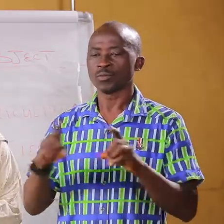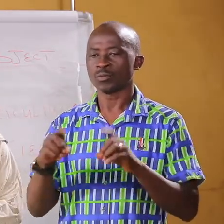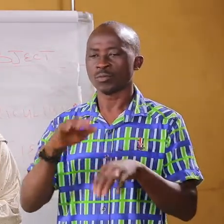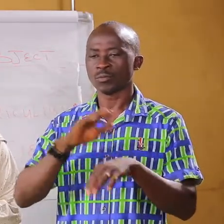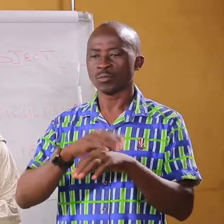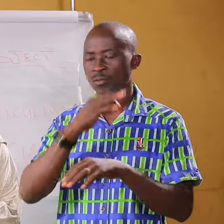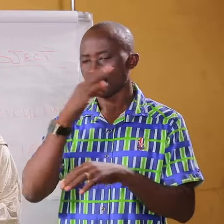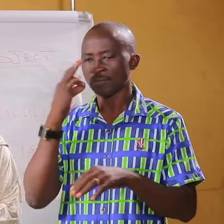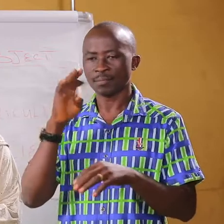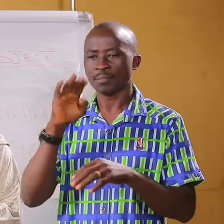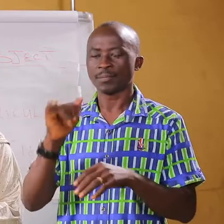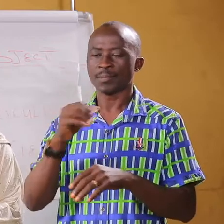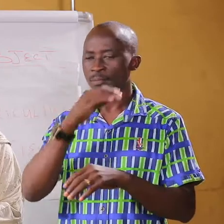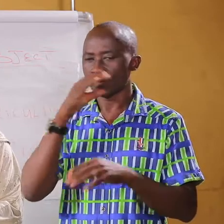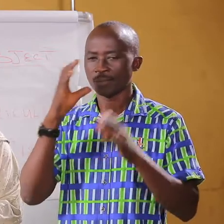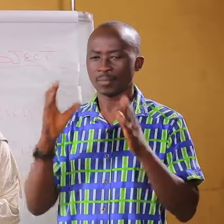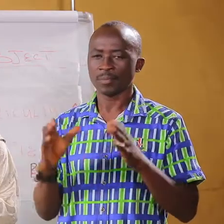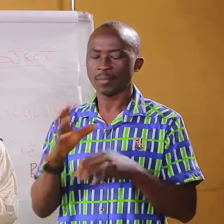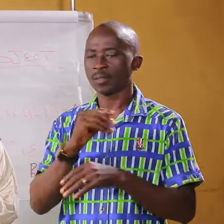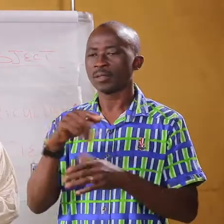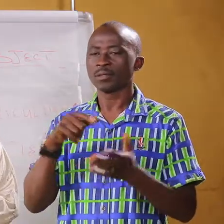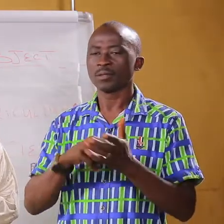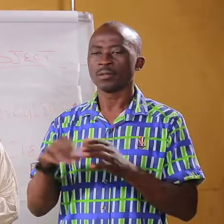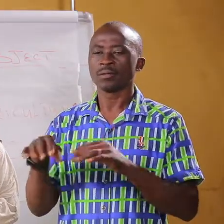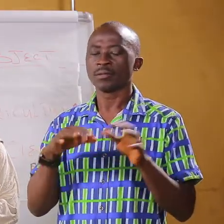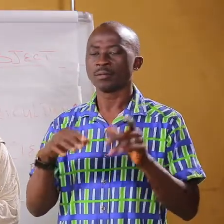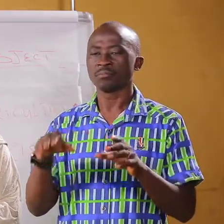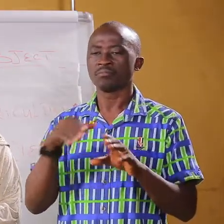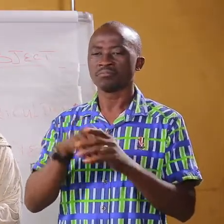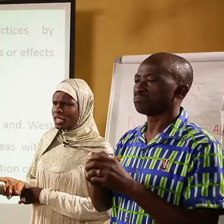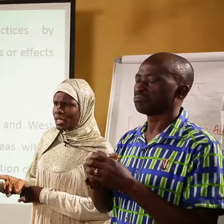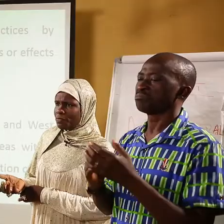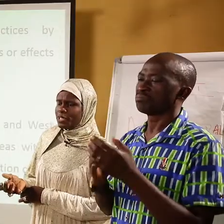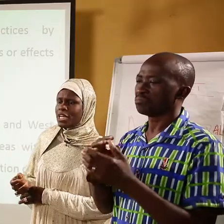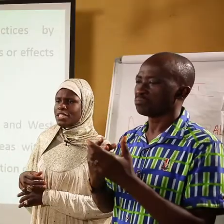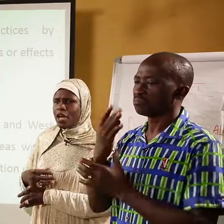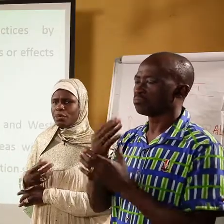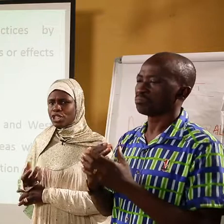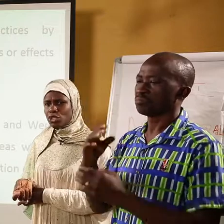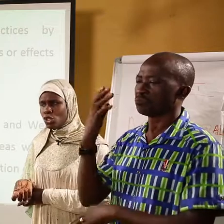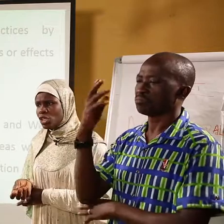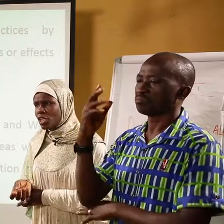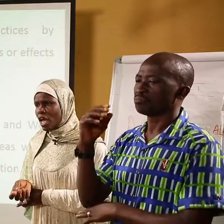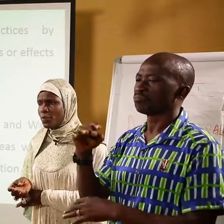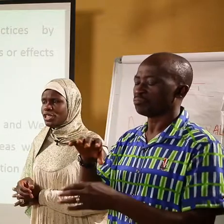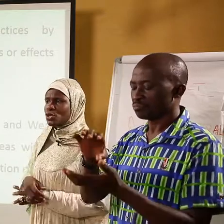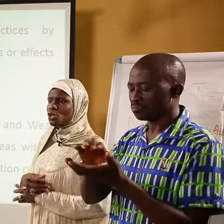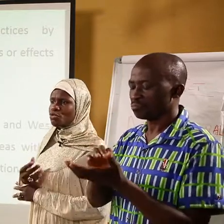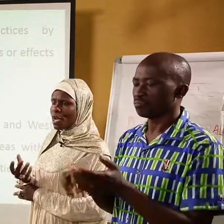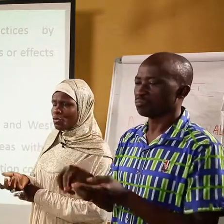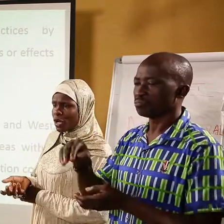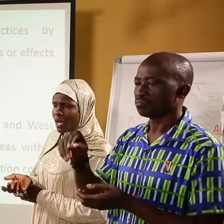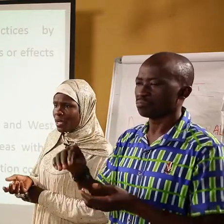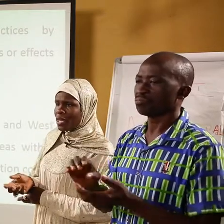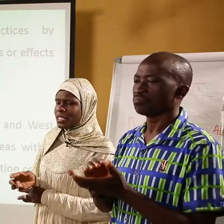farmland by the farmers. And these activities, they include the bush burning, fertilizer application, application